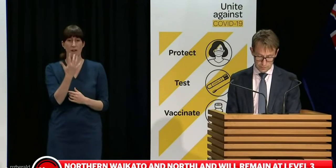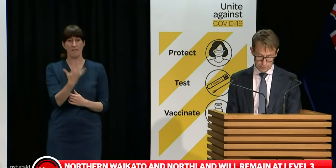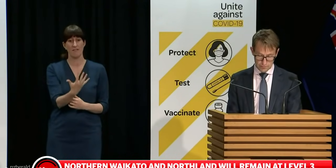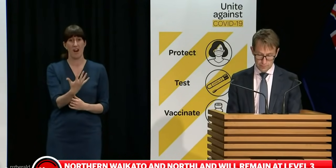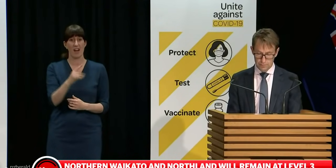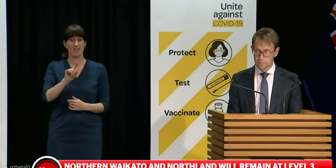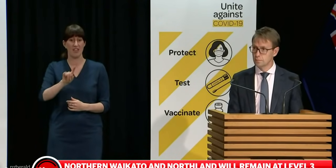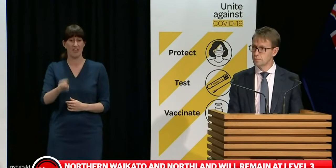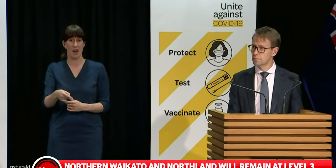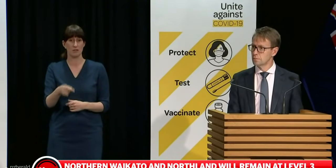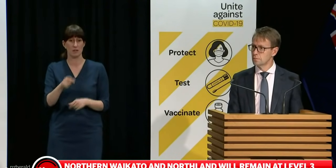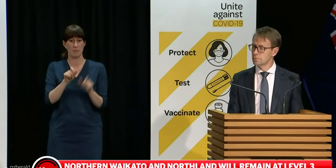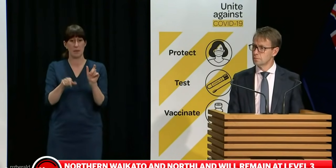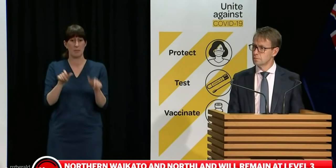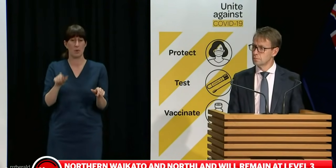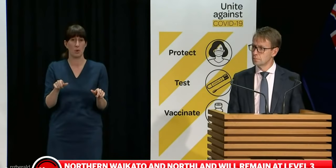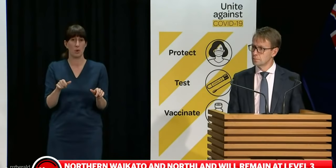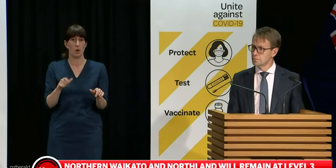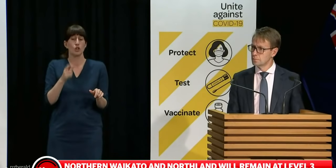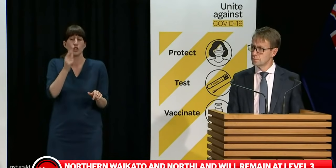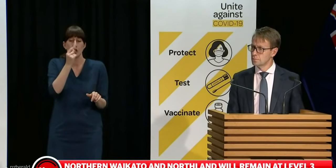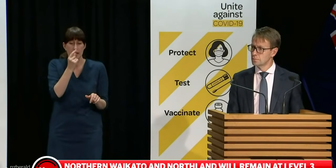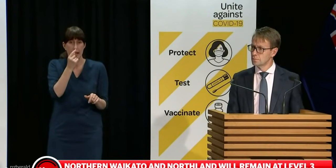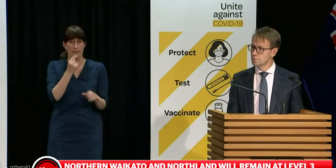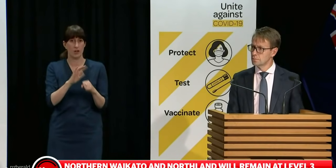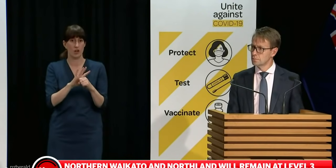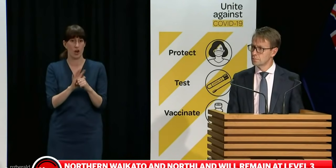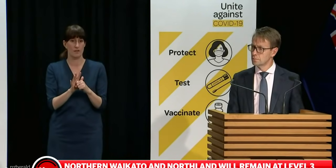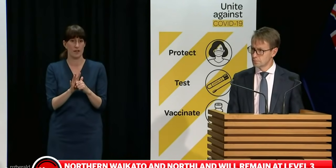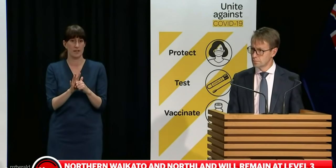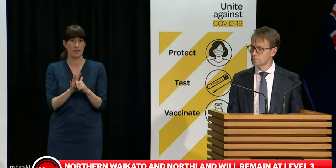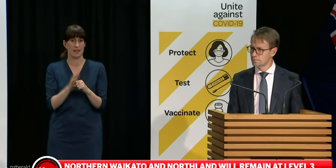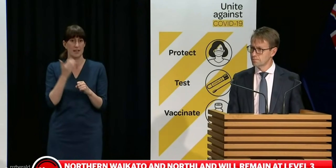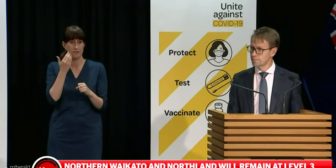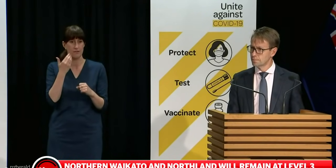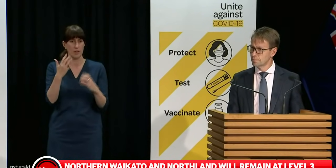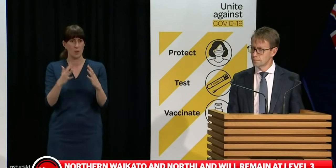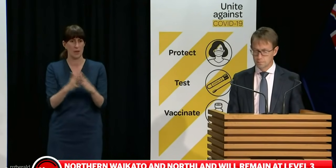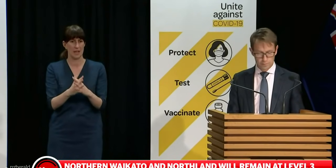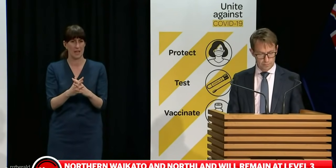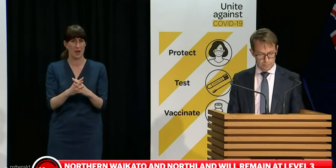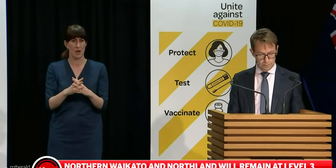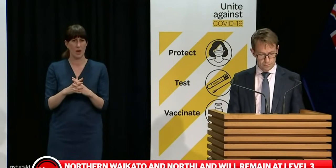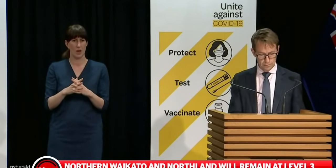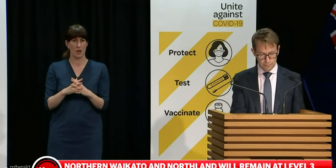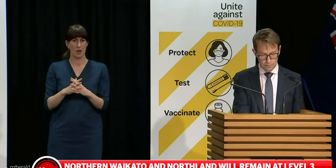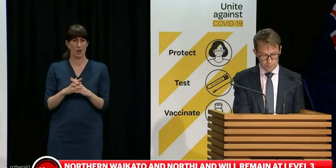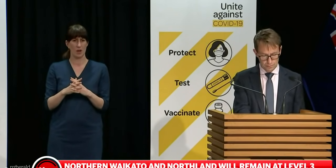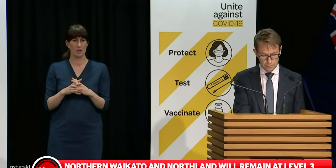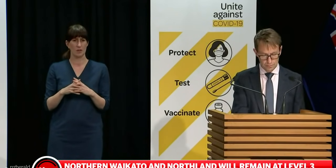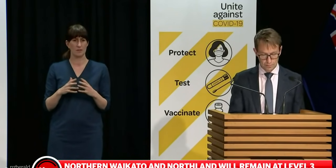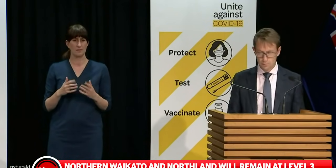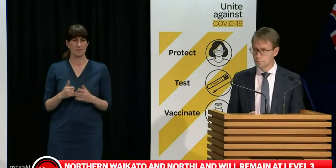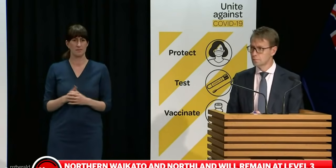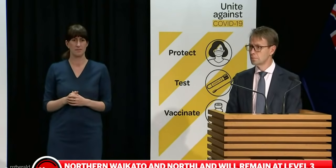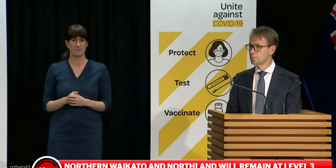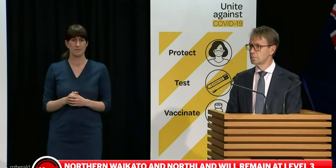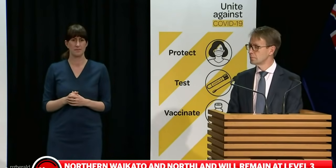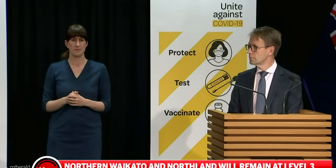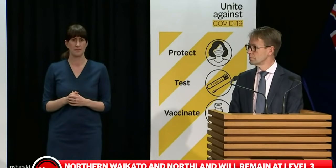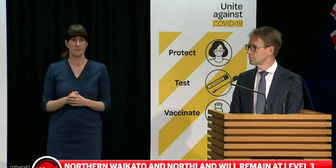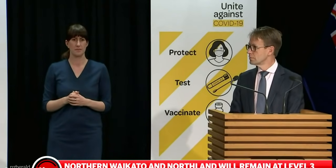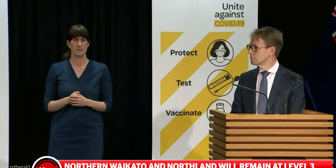in Auckland and Northland. What's happening with home quarantine as opposed to MIQ, and how quickly could we see that in